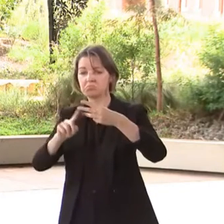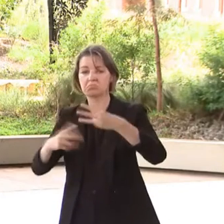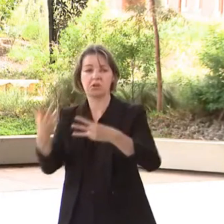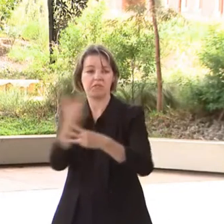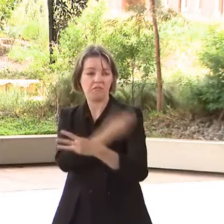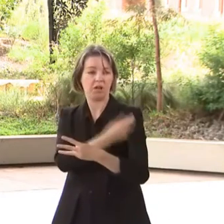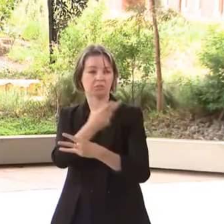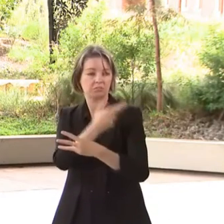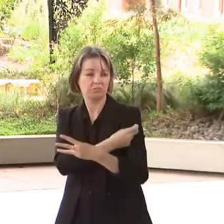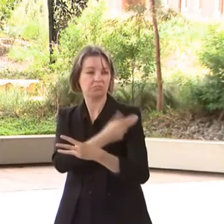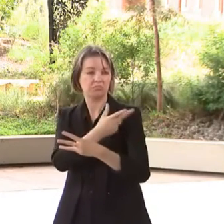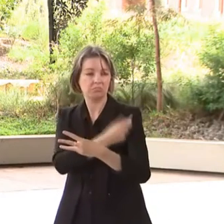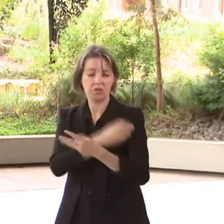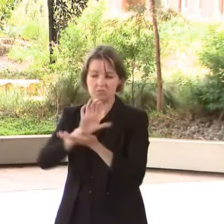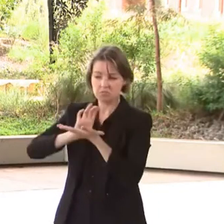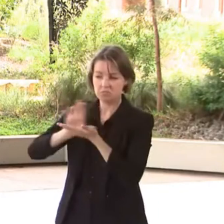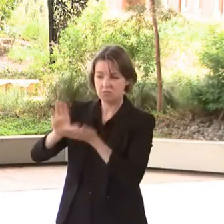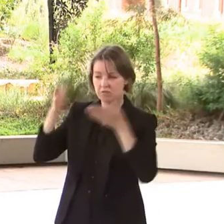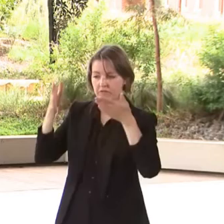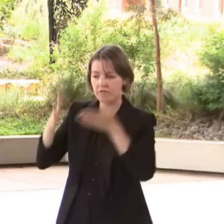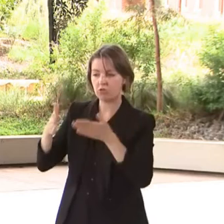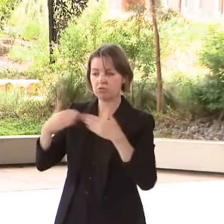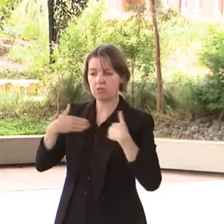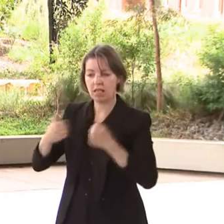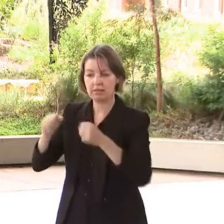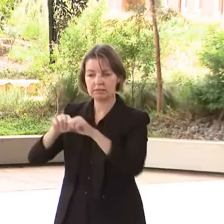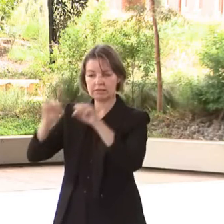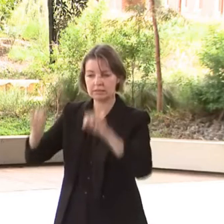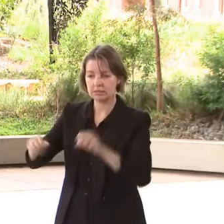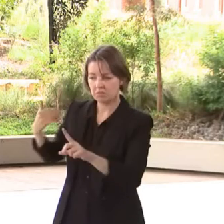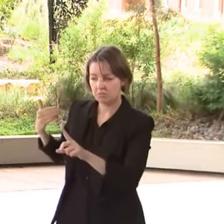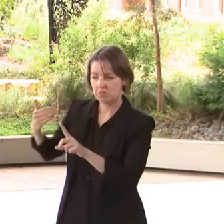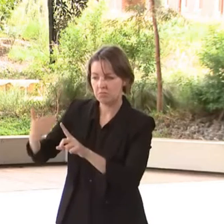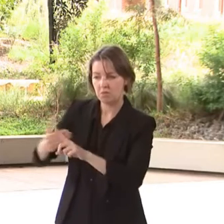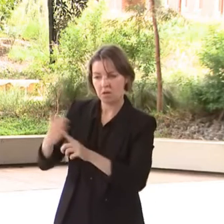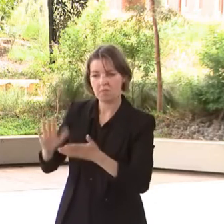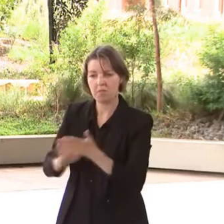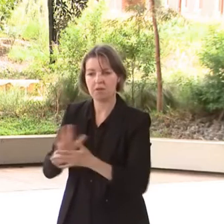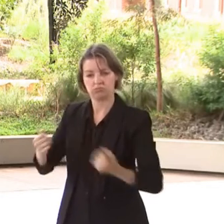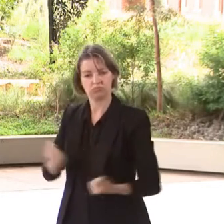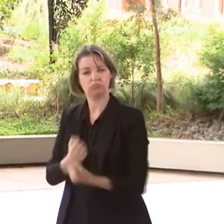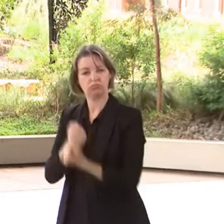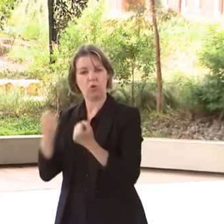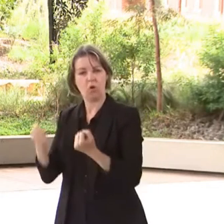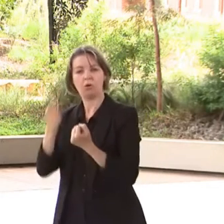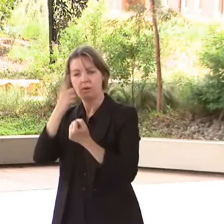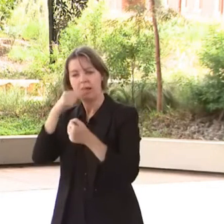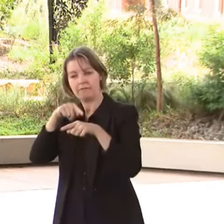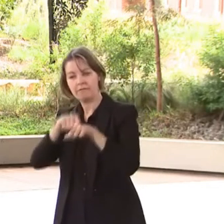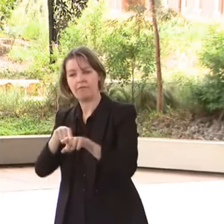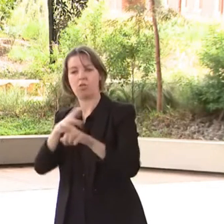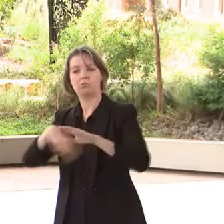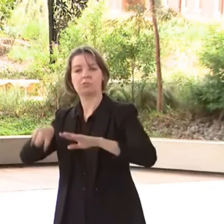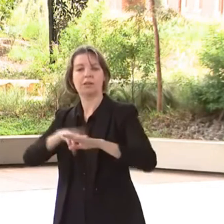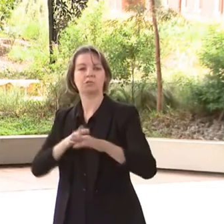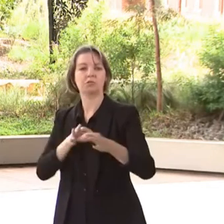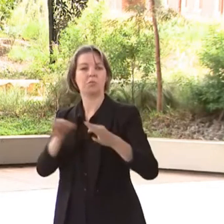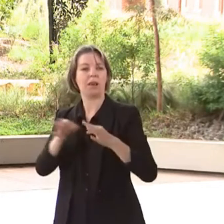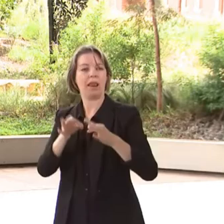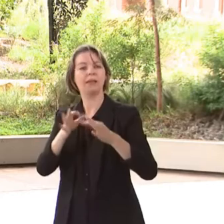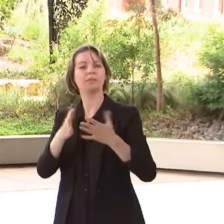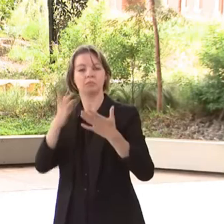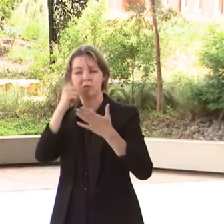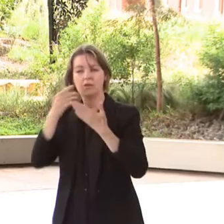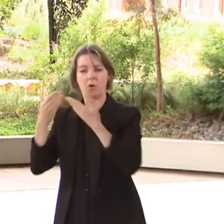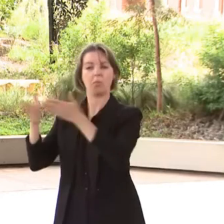and the investment in the health system has put us in a position to follow the national plan,